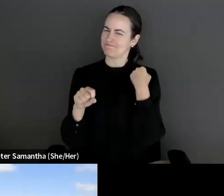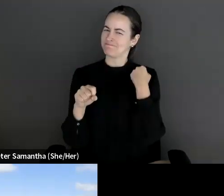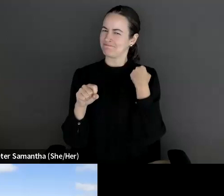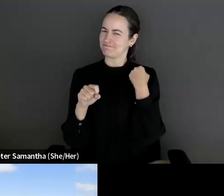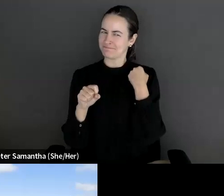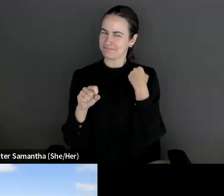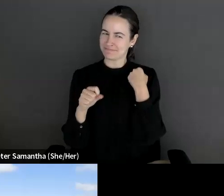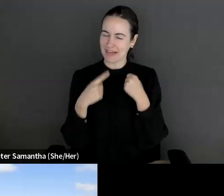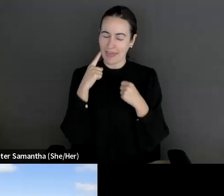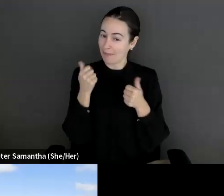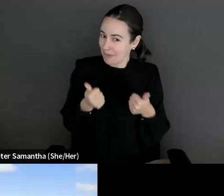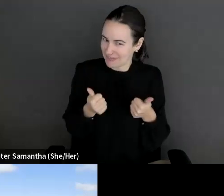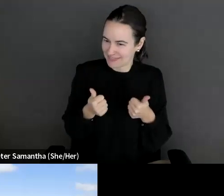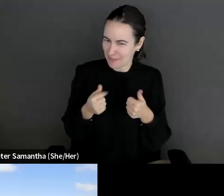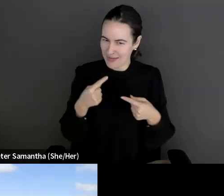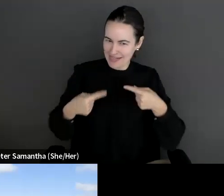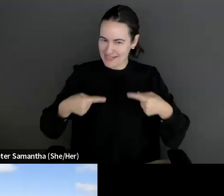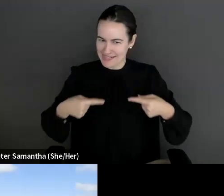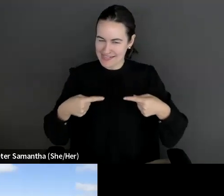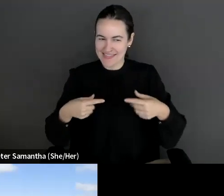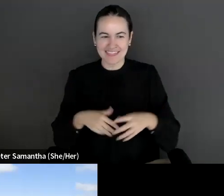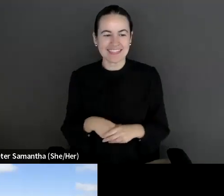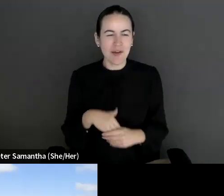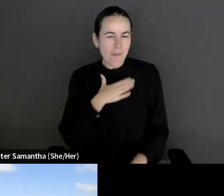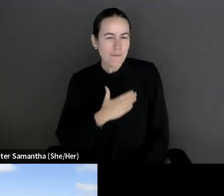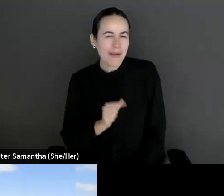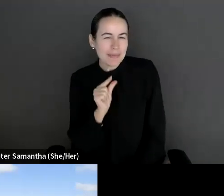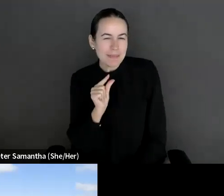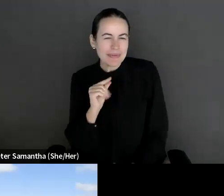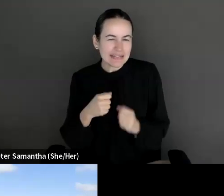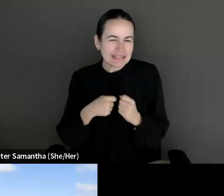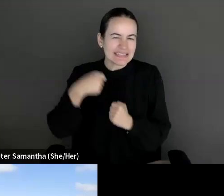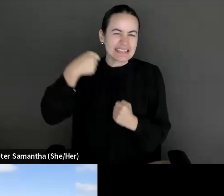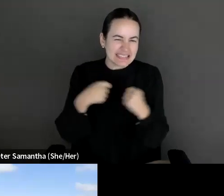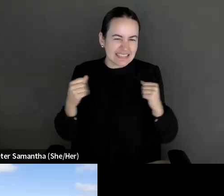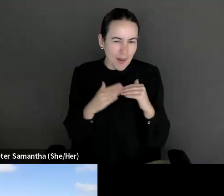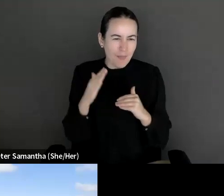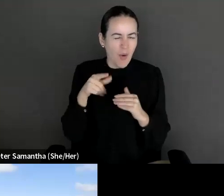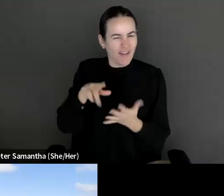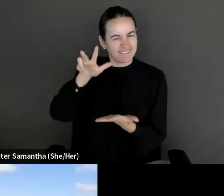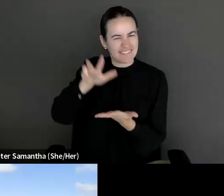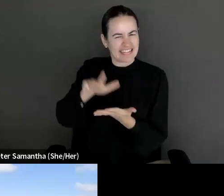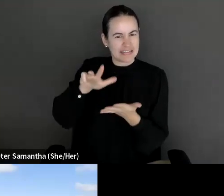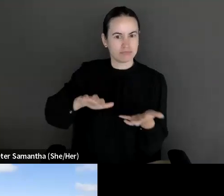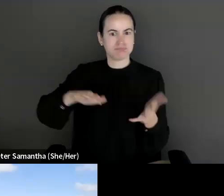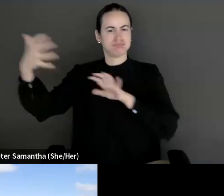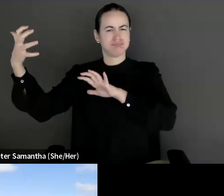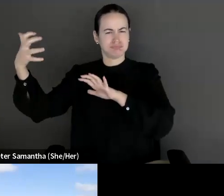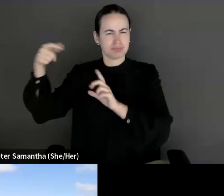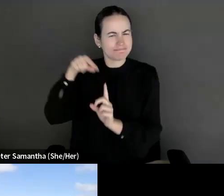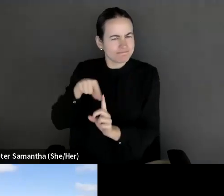more fun. So could you explain a bit more what you mean with validity chaos?